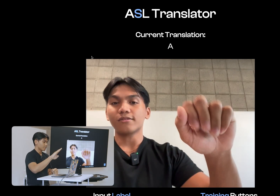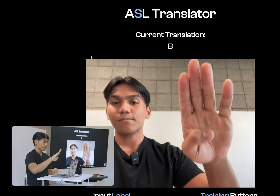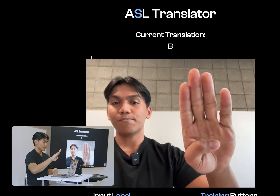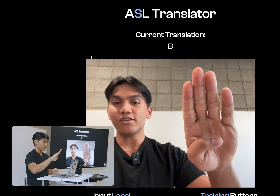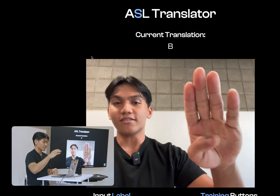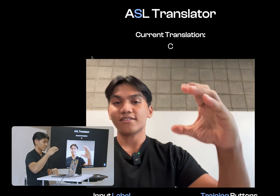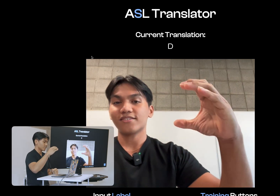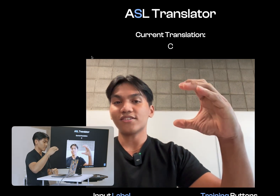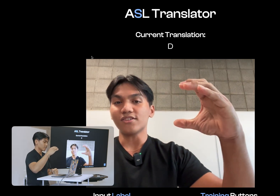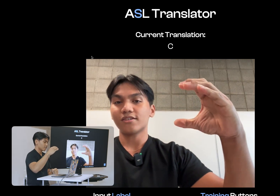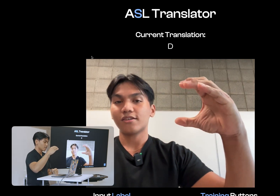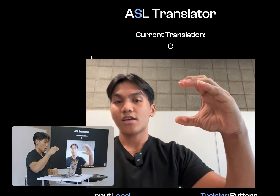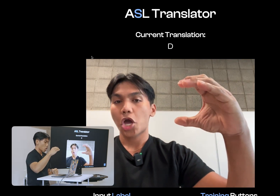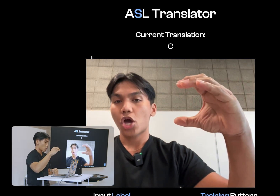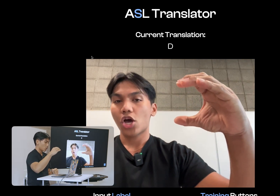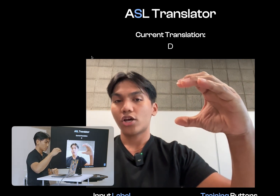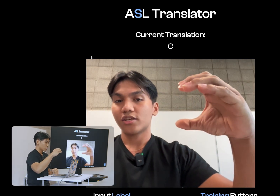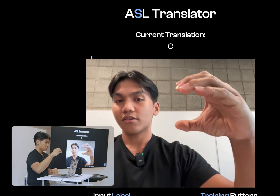A, B, C,